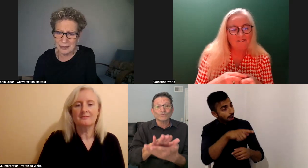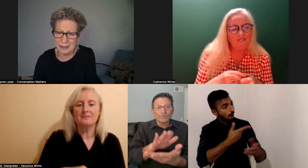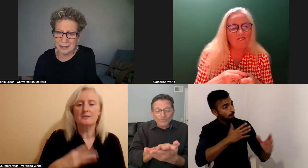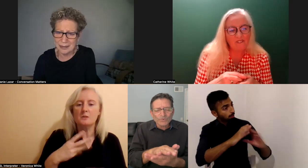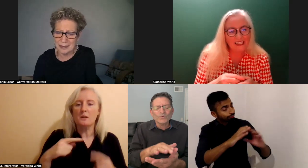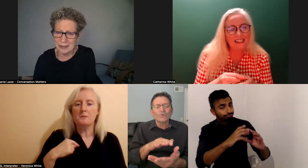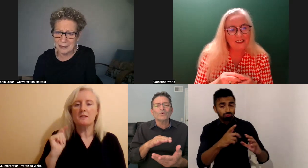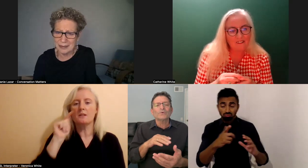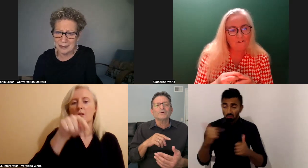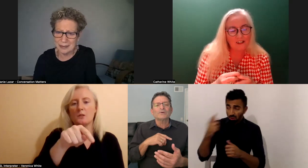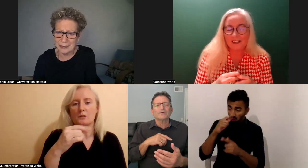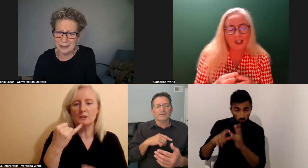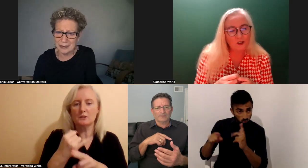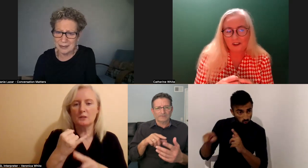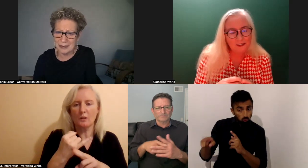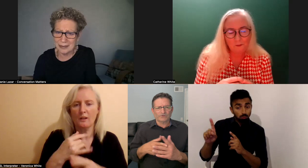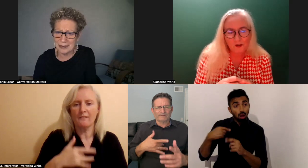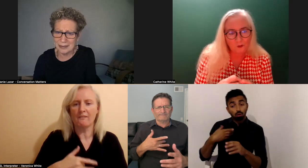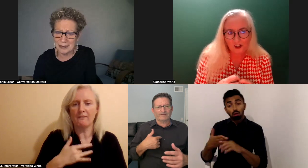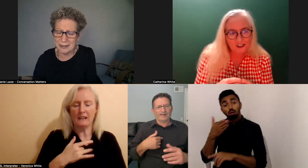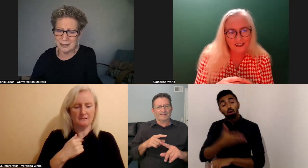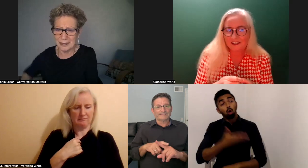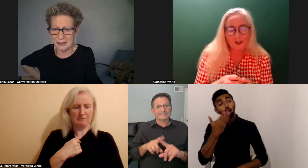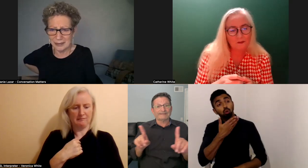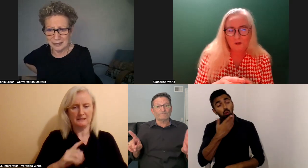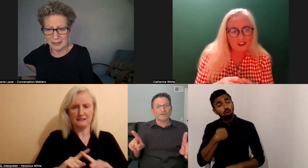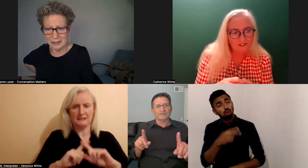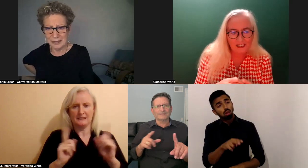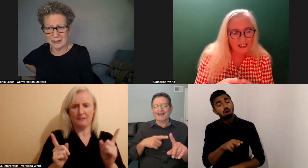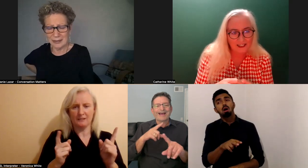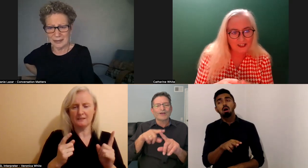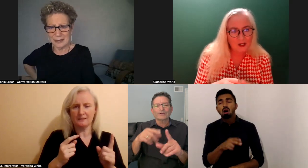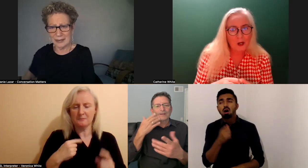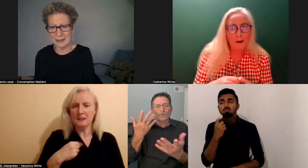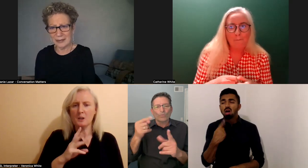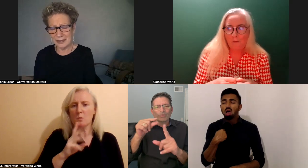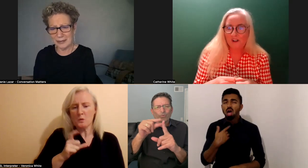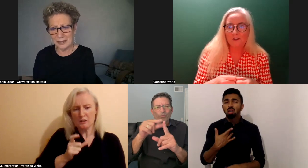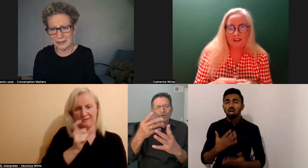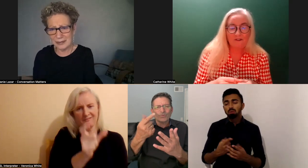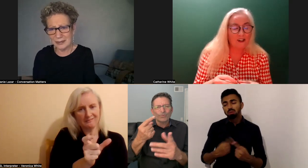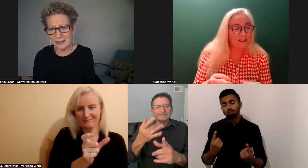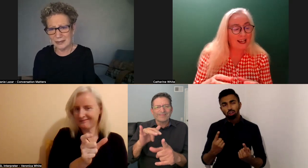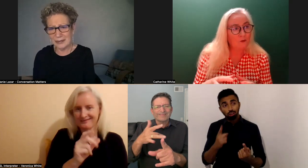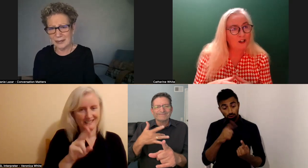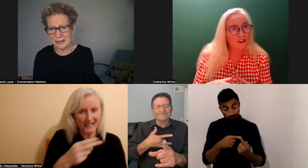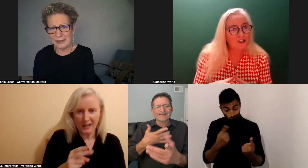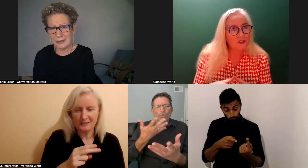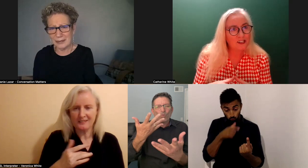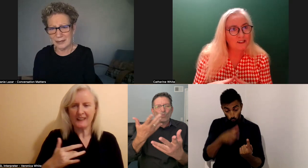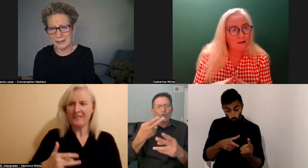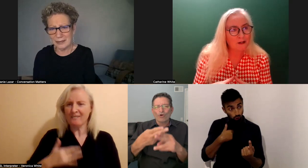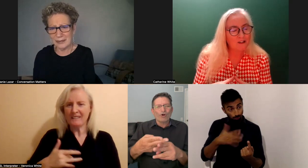started feeling different. I couldn't put a word on it. I couldn't put a feeling on it, but it was different. And one